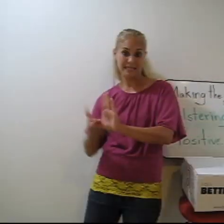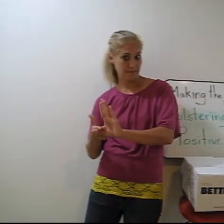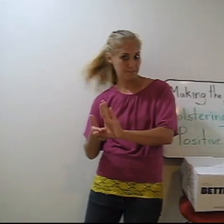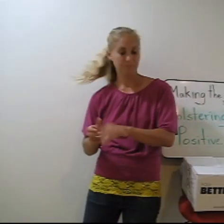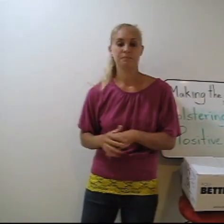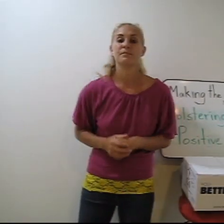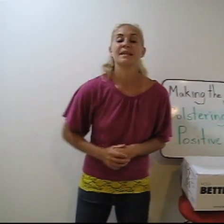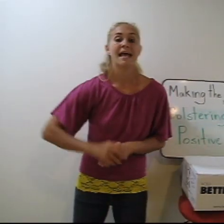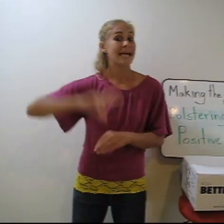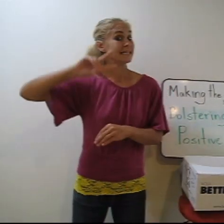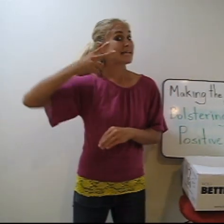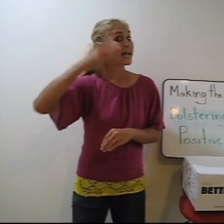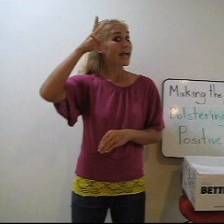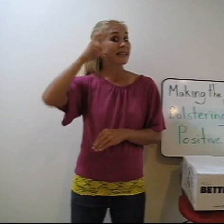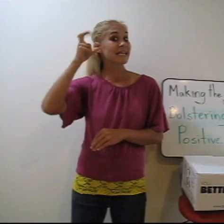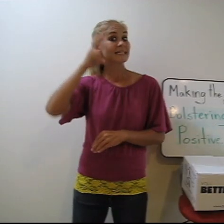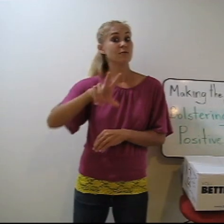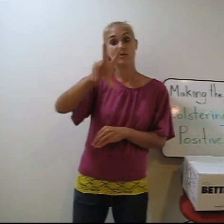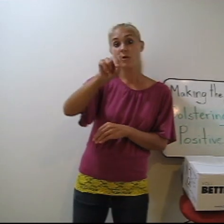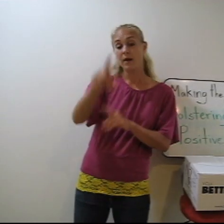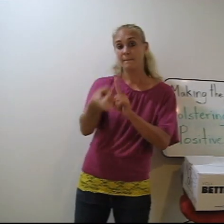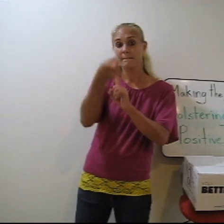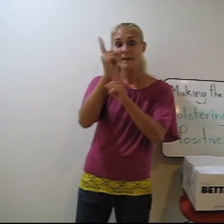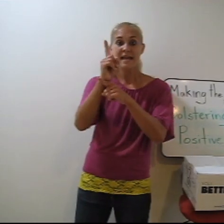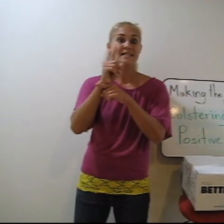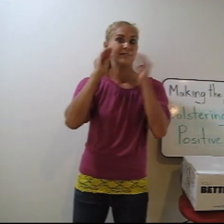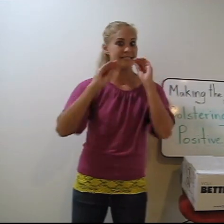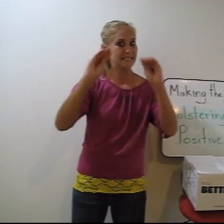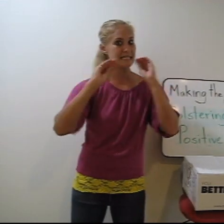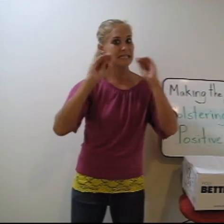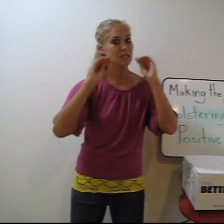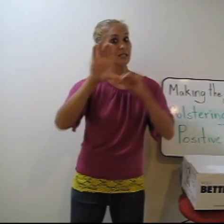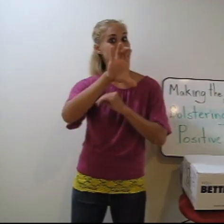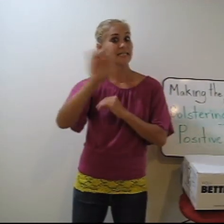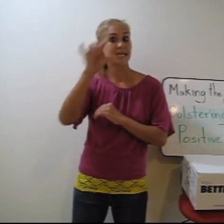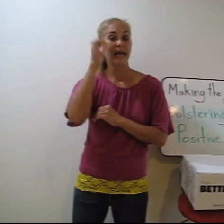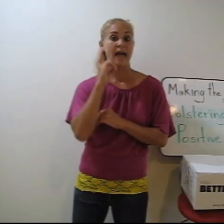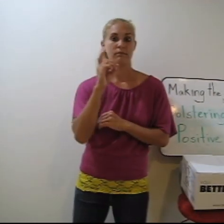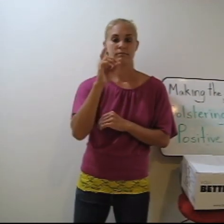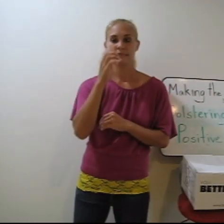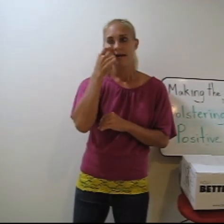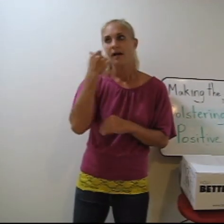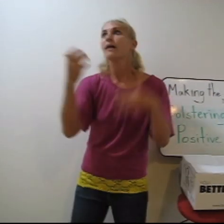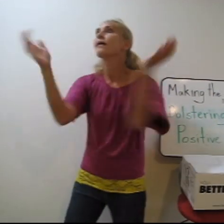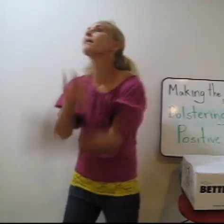Listen to 30 minutes of an instructional audio a day. You can do this as you drive, when your hands are...